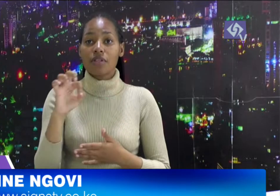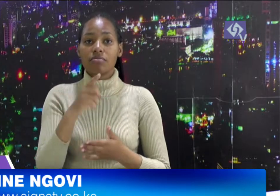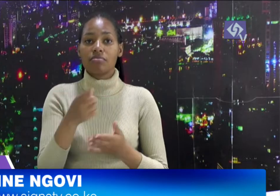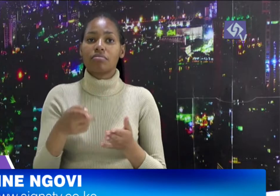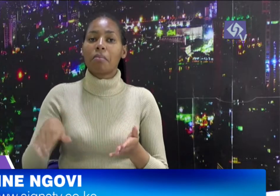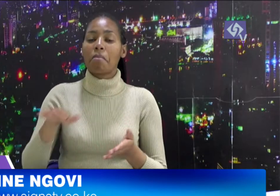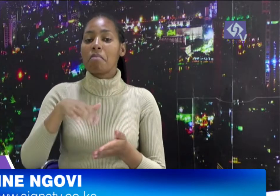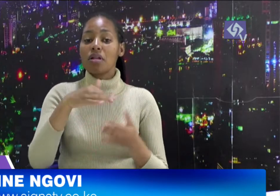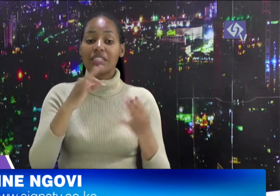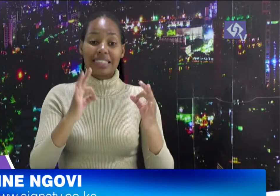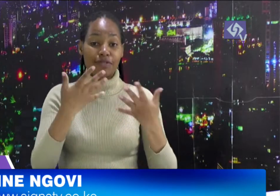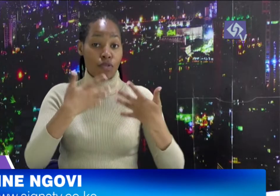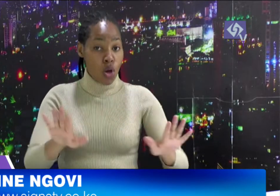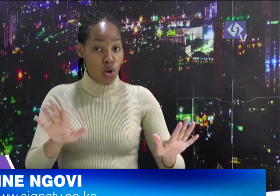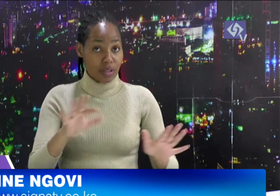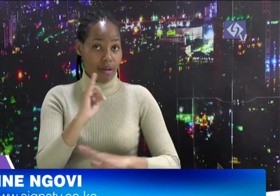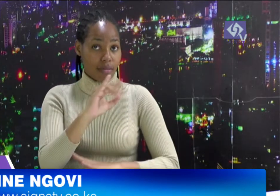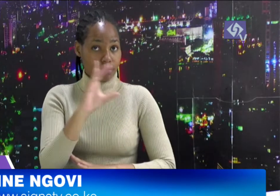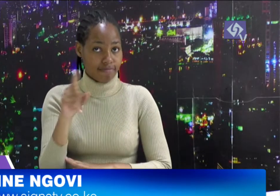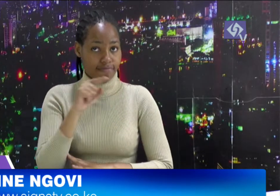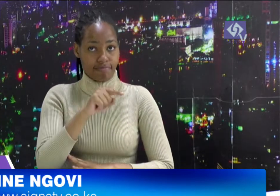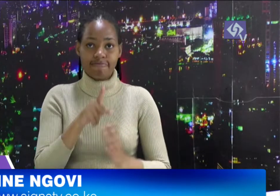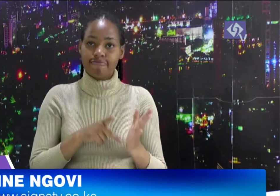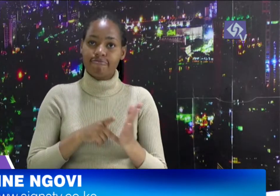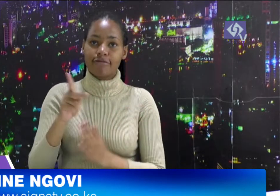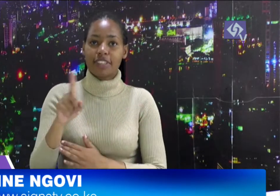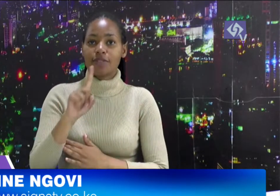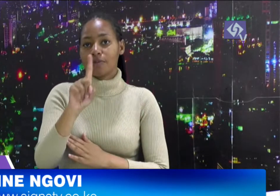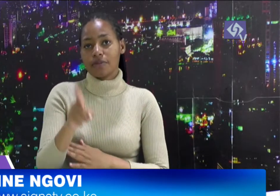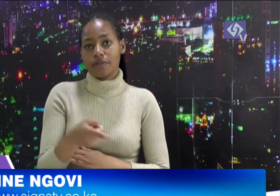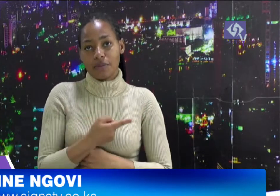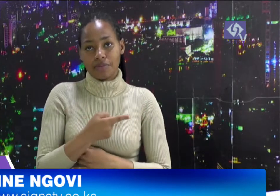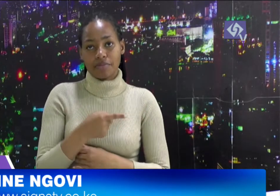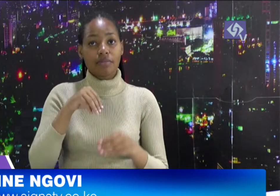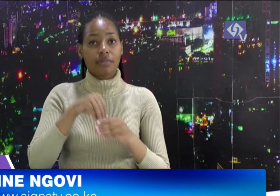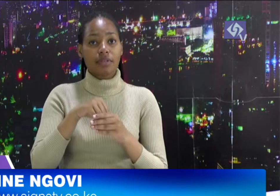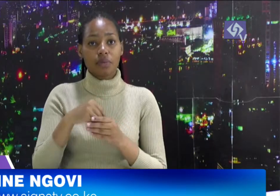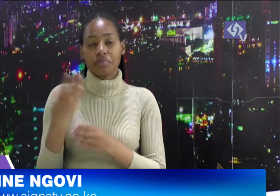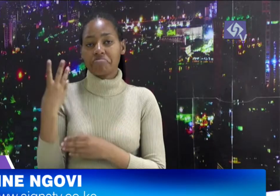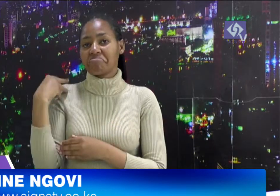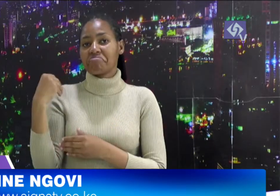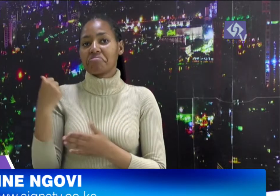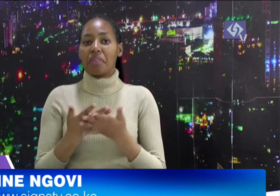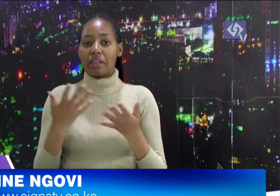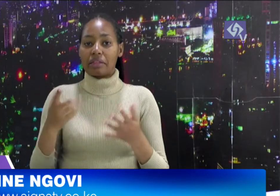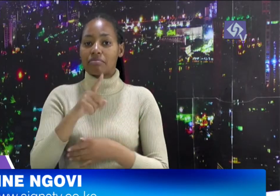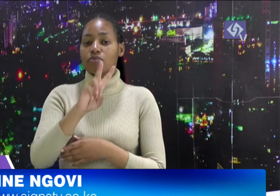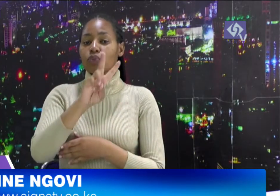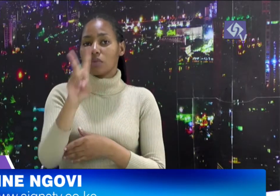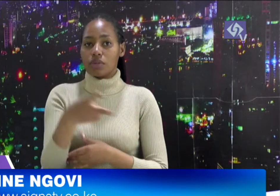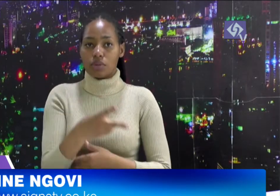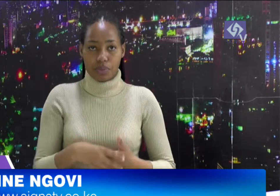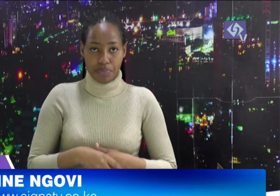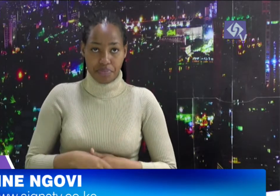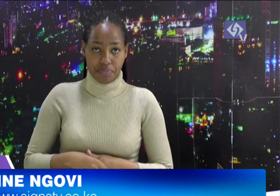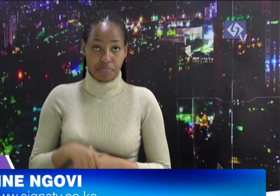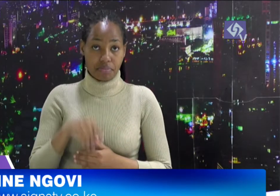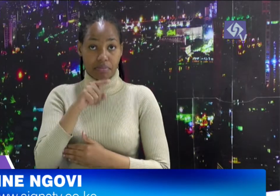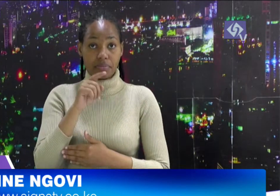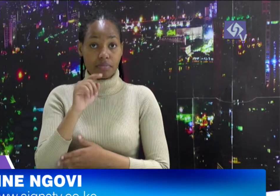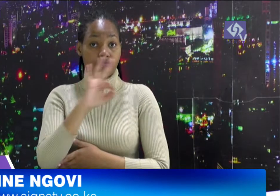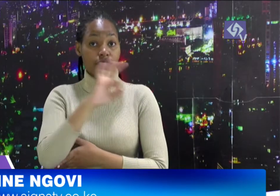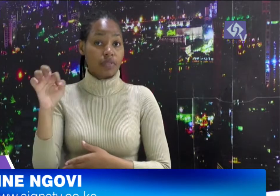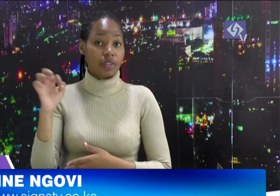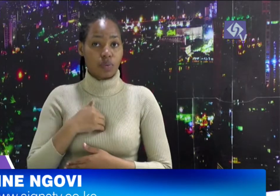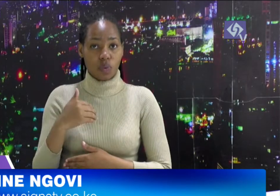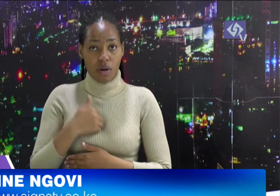Additionally, the fee for replacing lost IDs has been revised to 1,000 instead